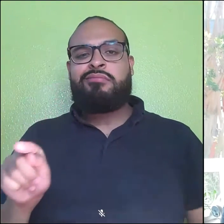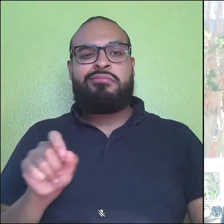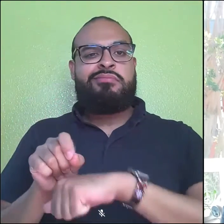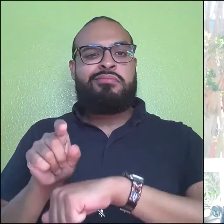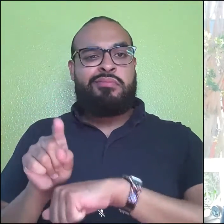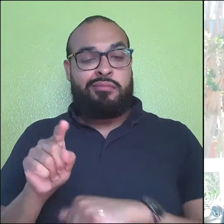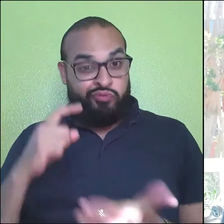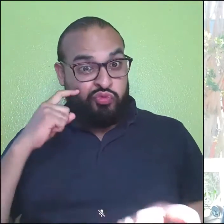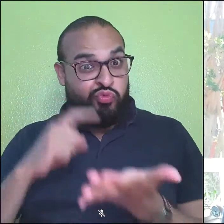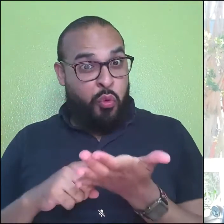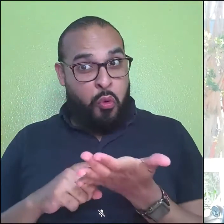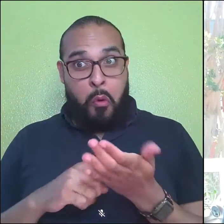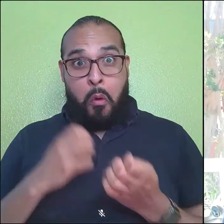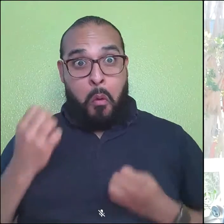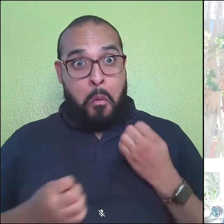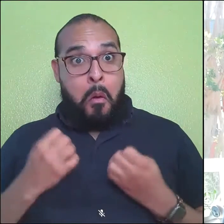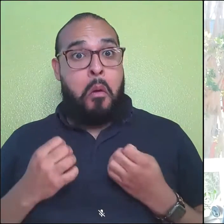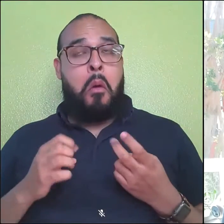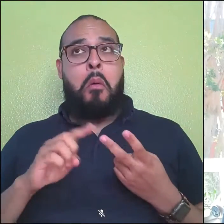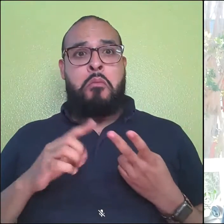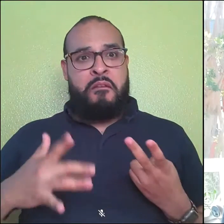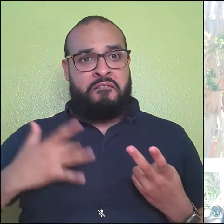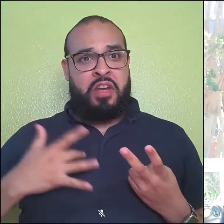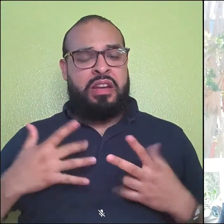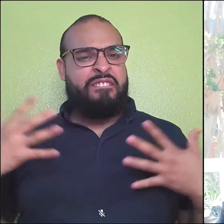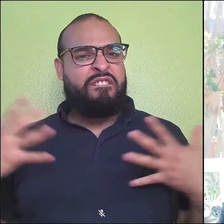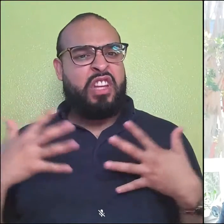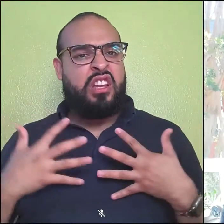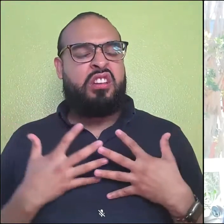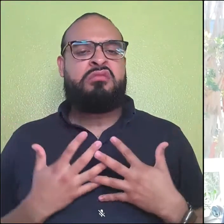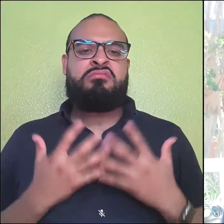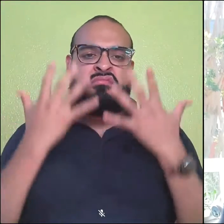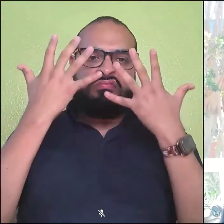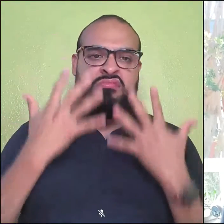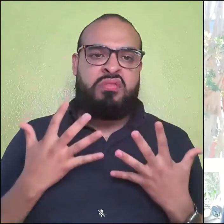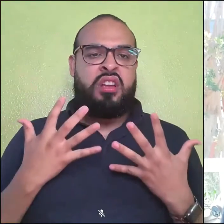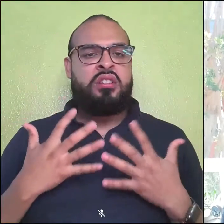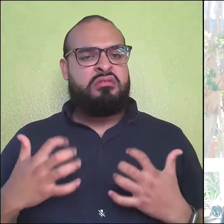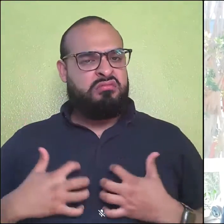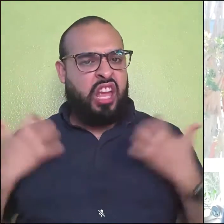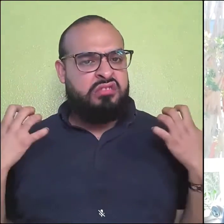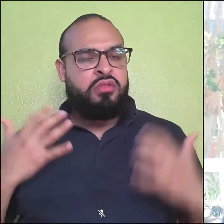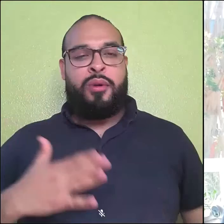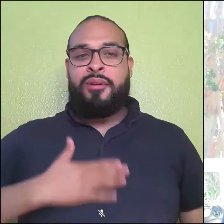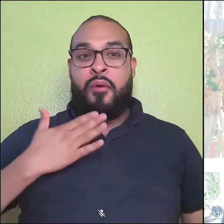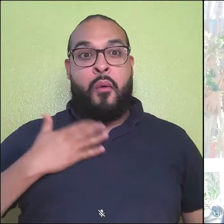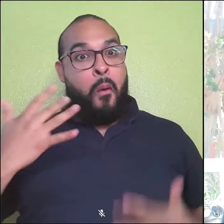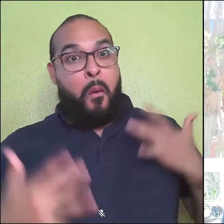up, maybe fear, sadness, anger, joy, excitement,